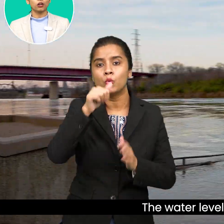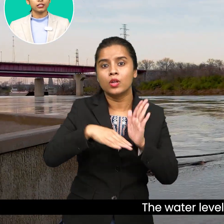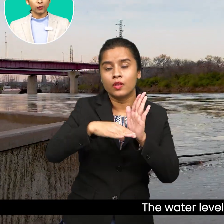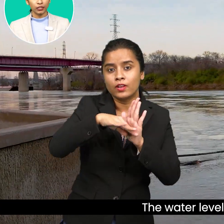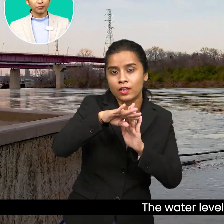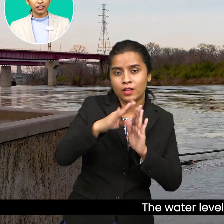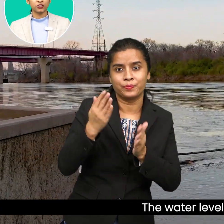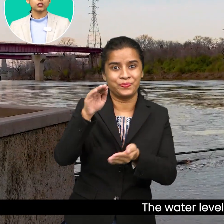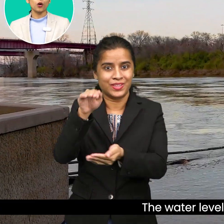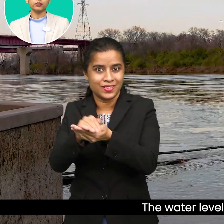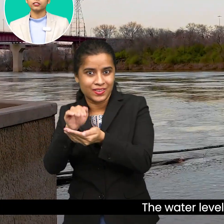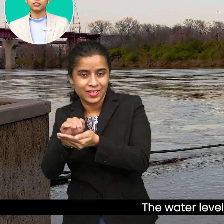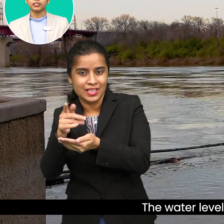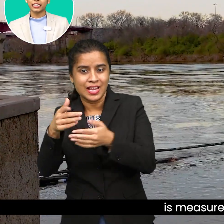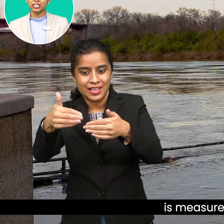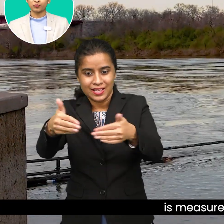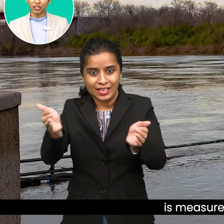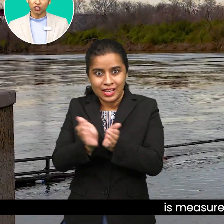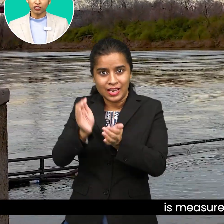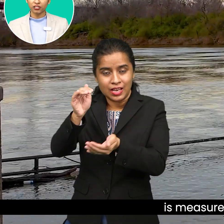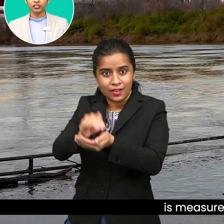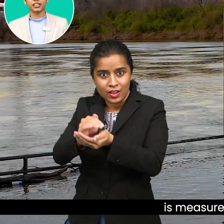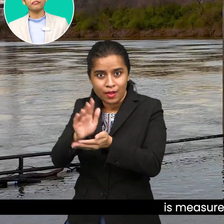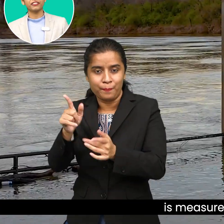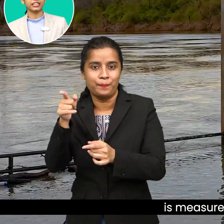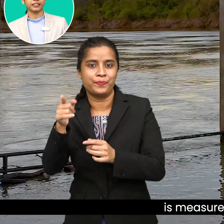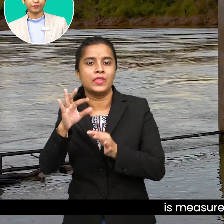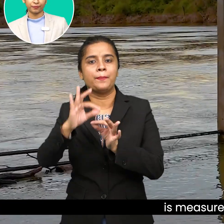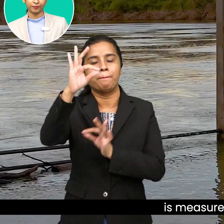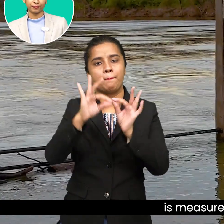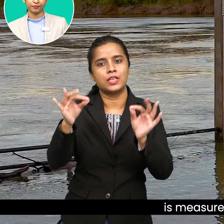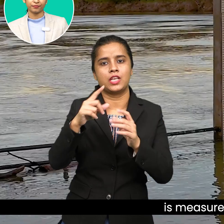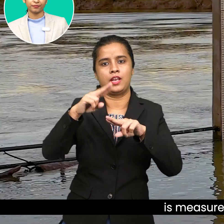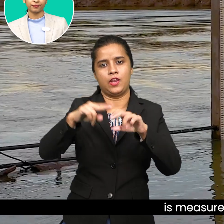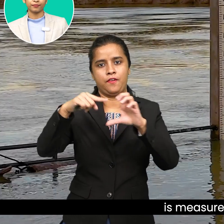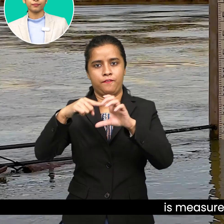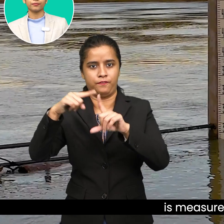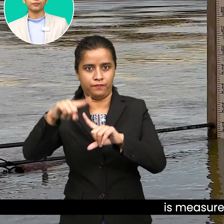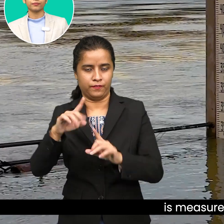The water level in reservoirs is measured in feet.